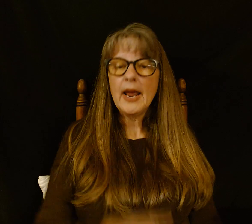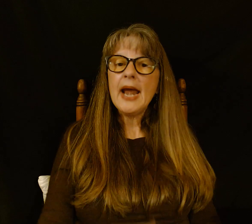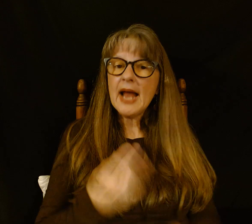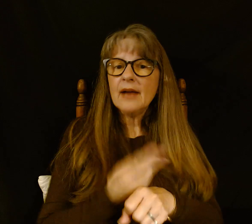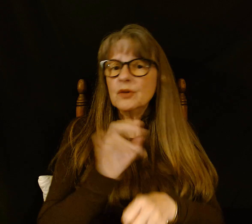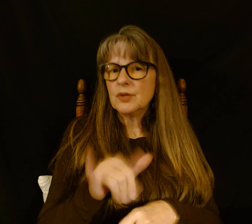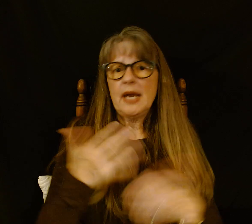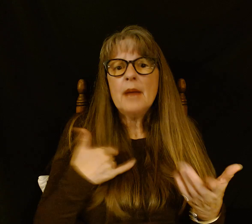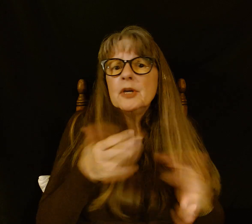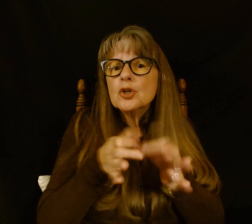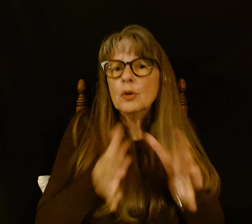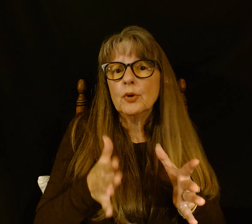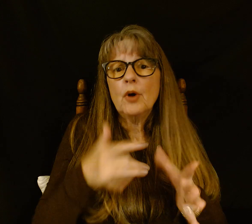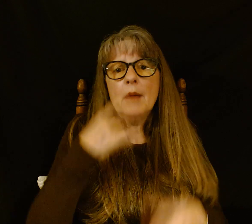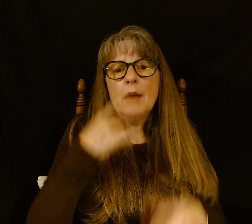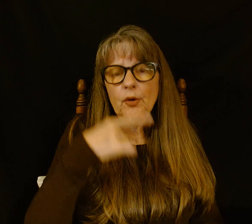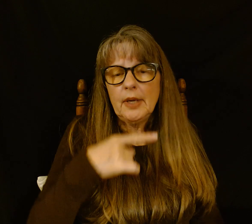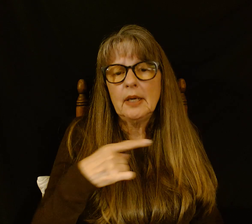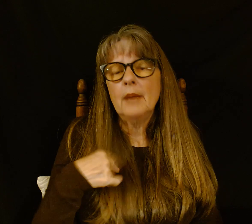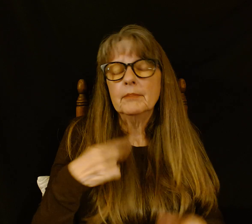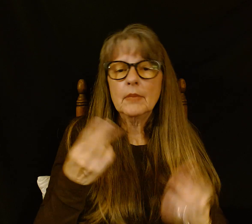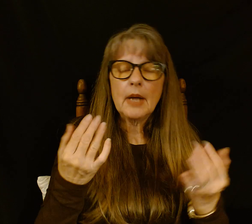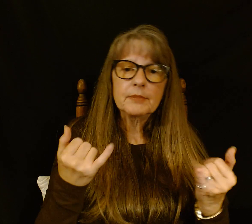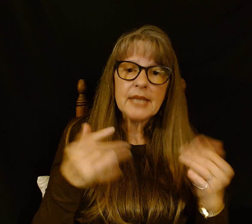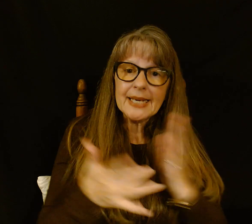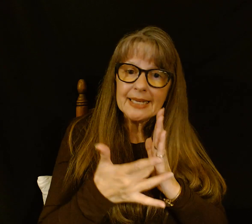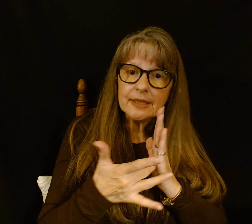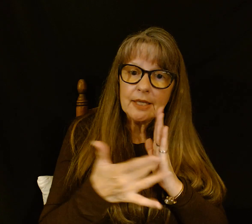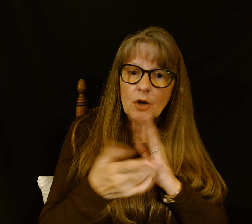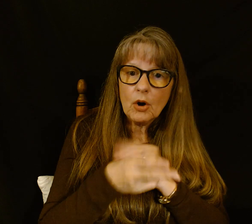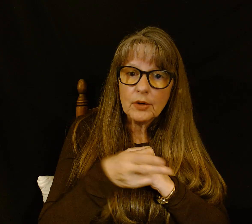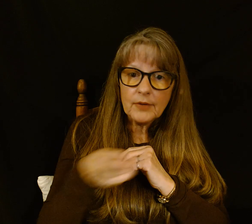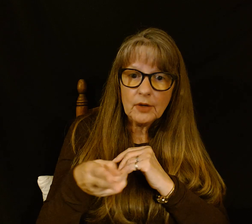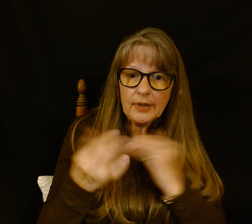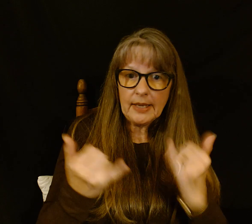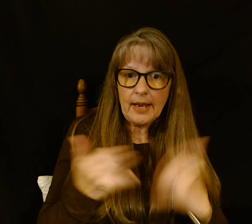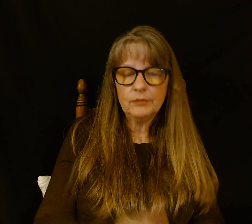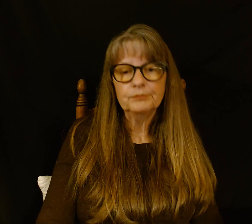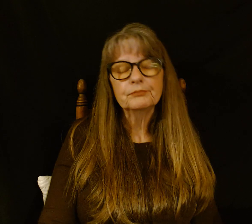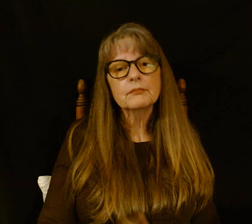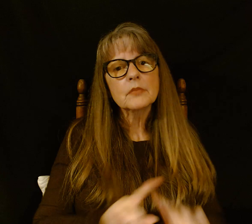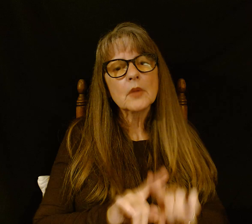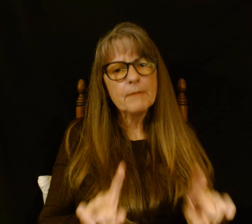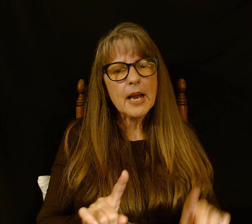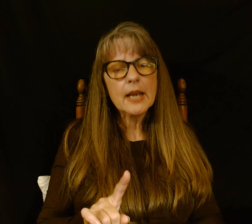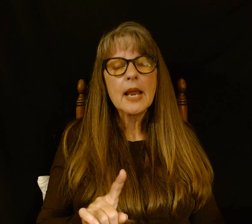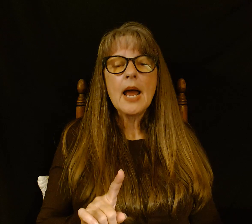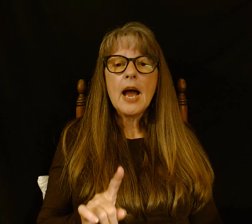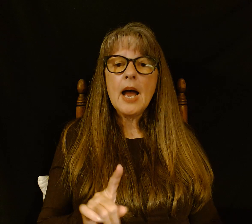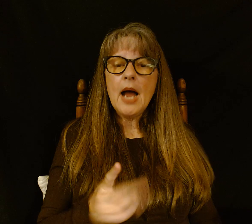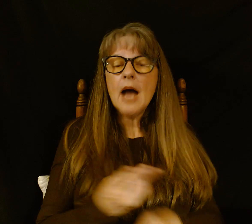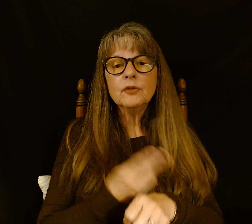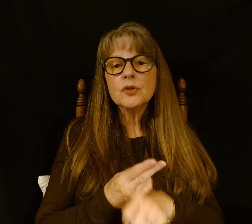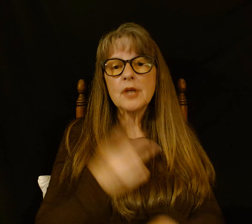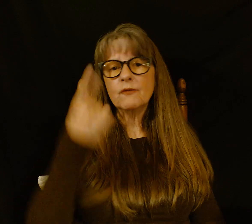I've used that. I'm an interpreter. I'm hearing. I'm technically hard of hearing now, but I've used that